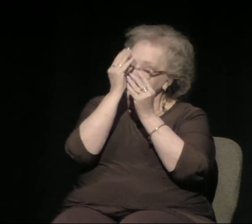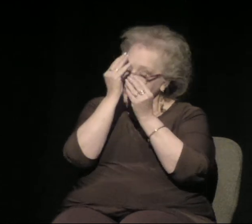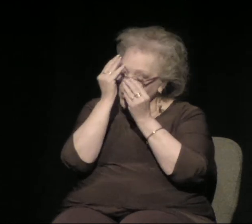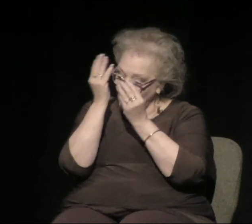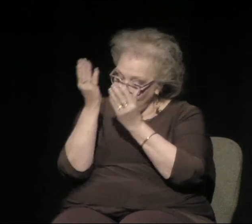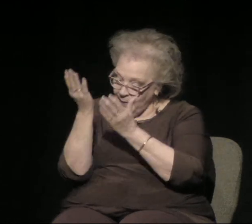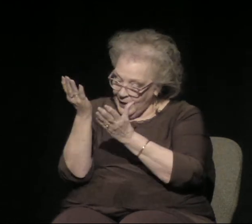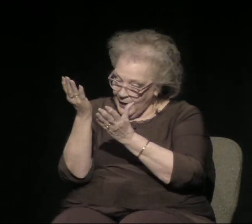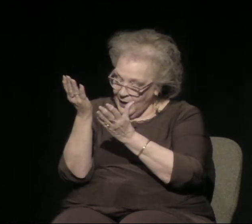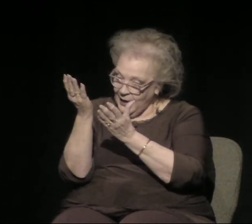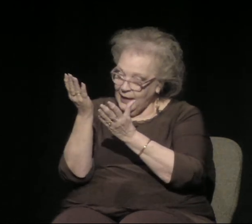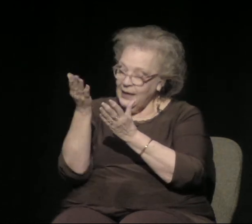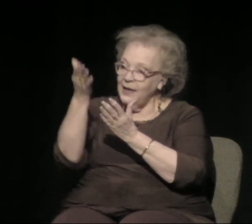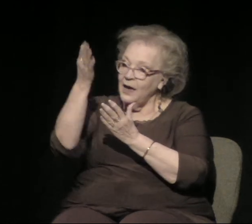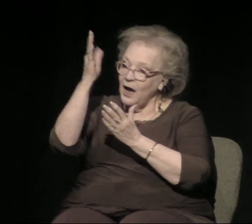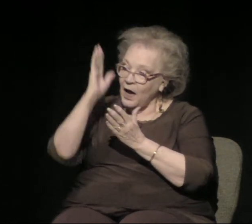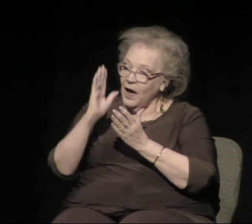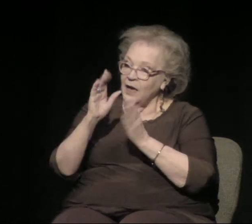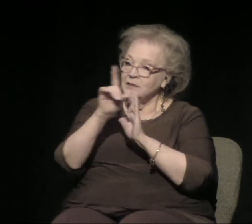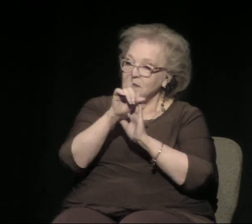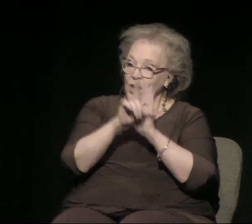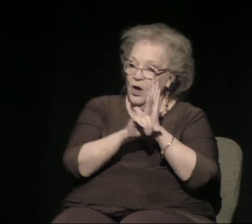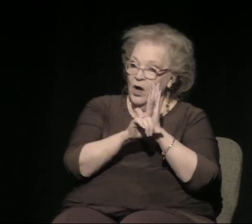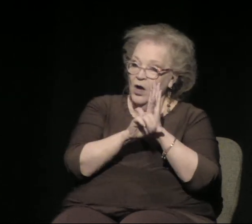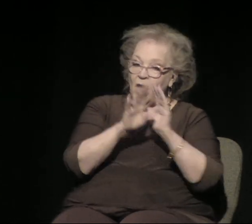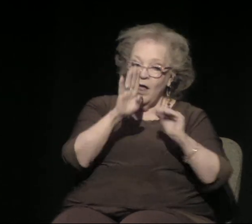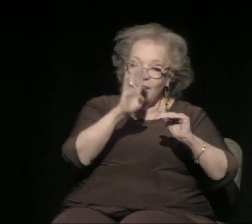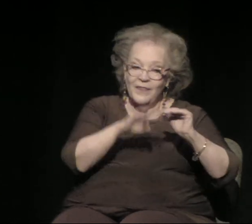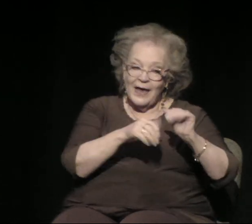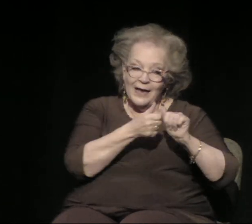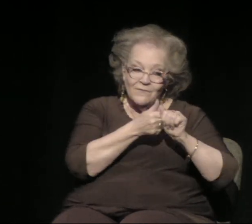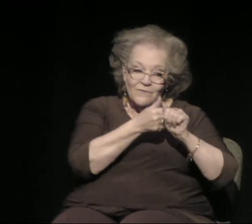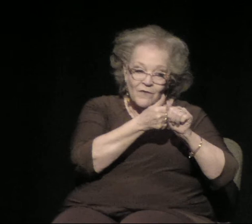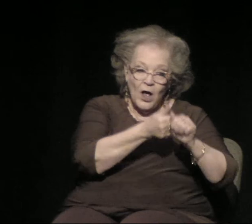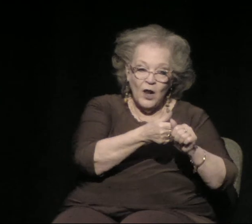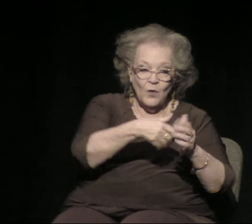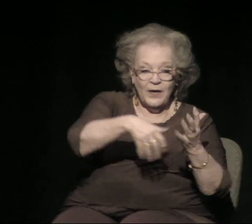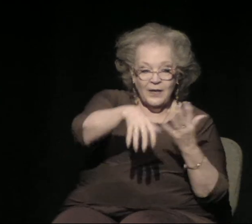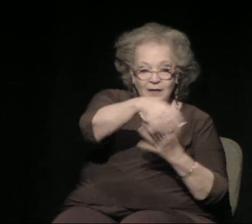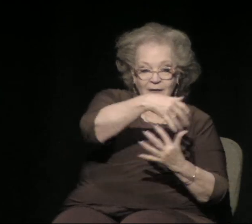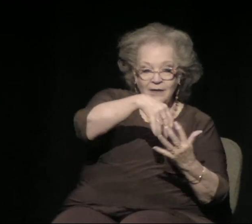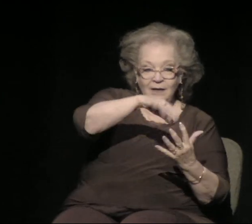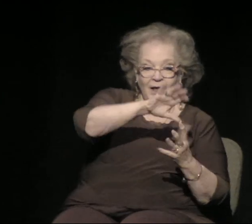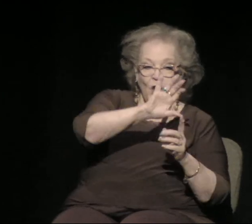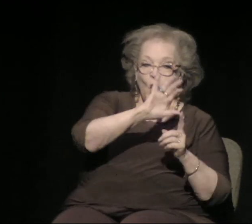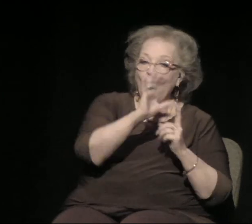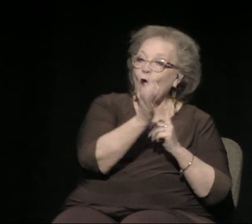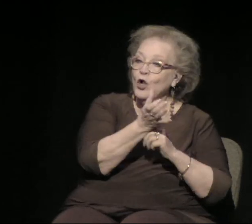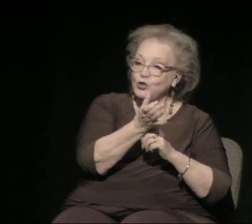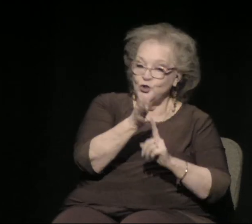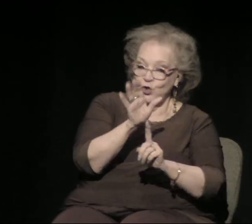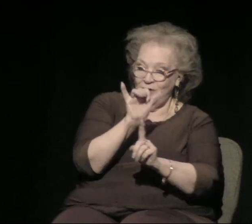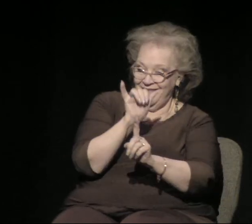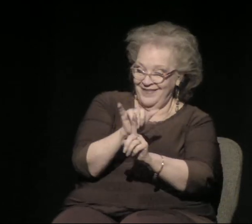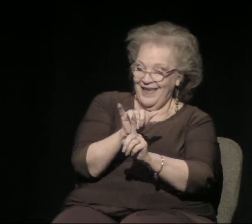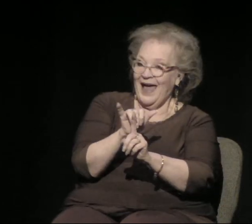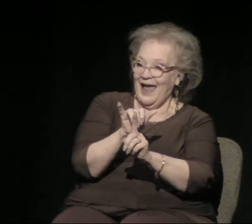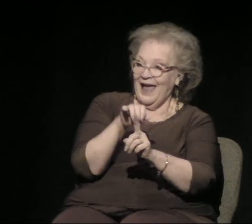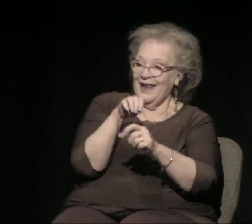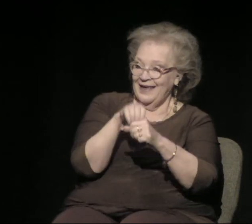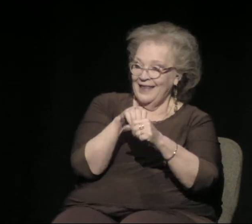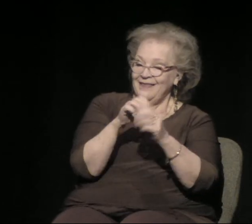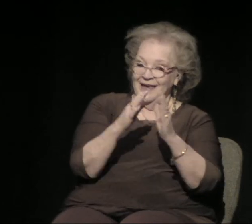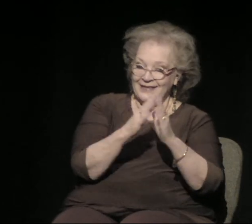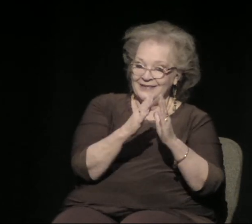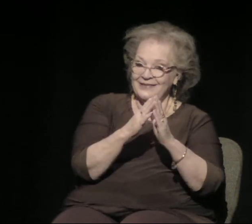obedient to God's law as opposed to following the cultural things of Babylon. In